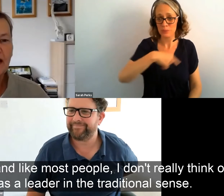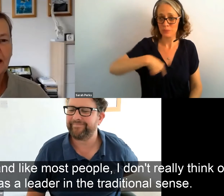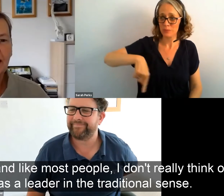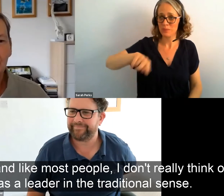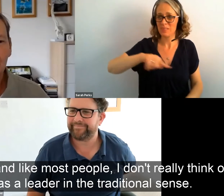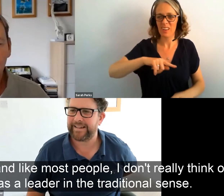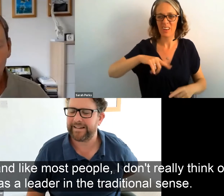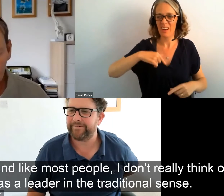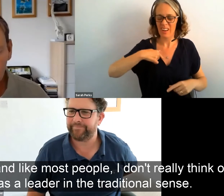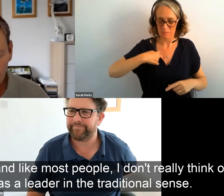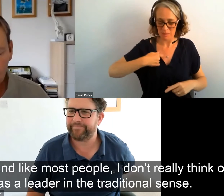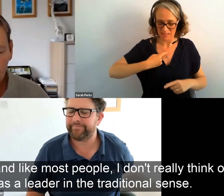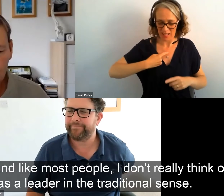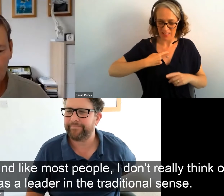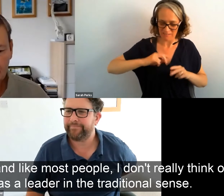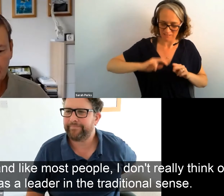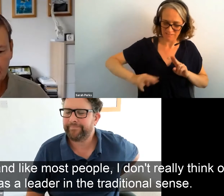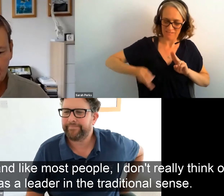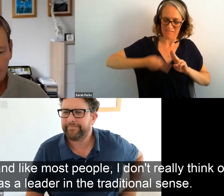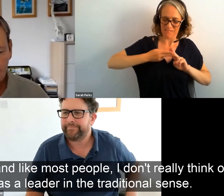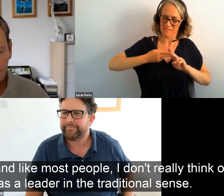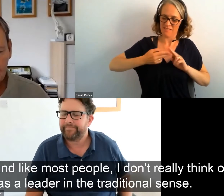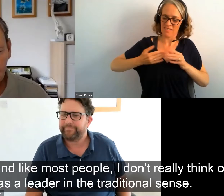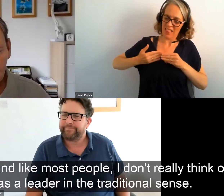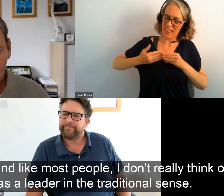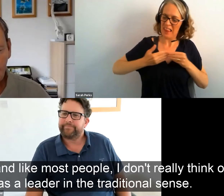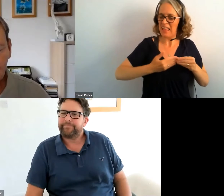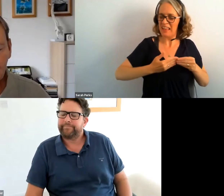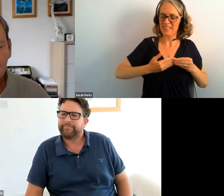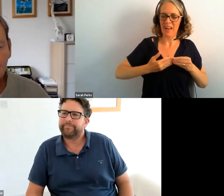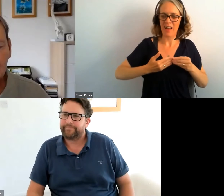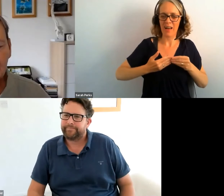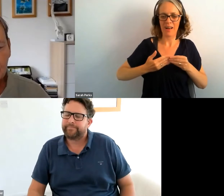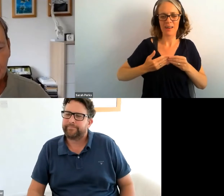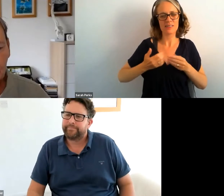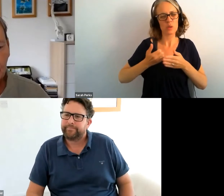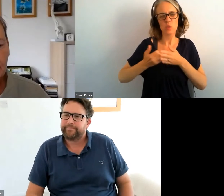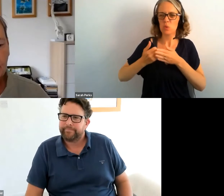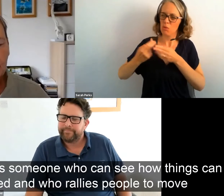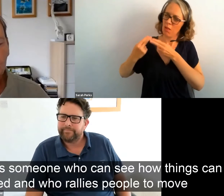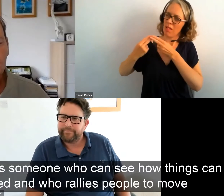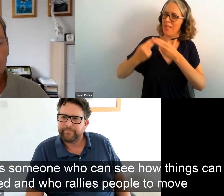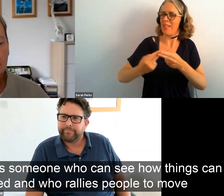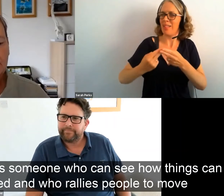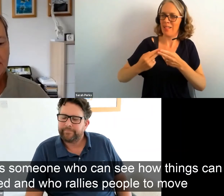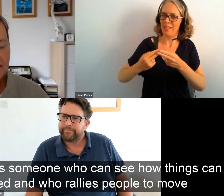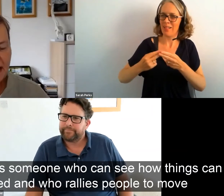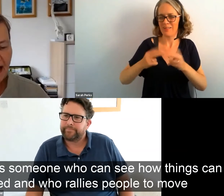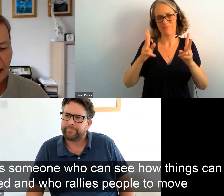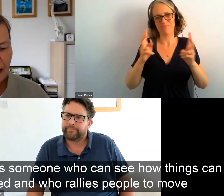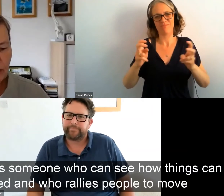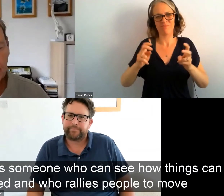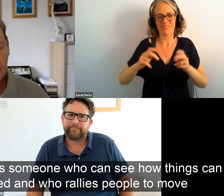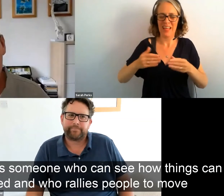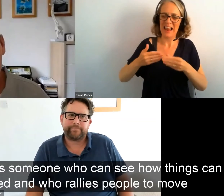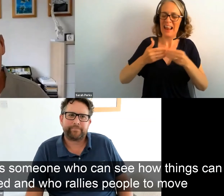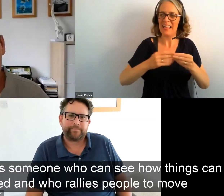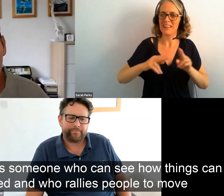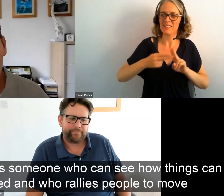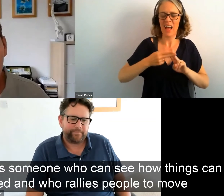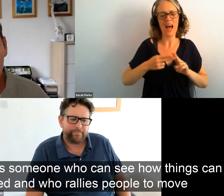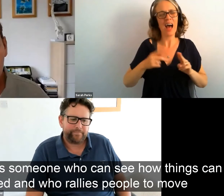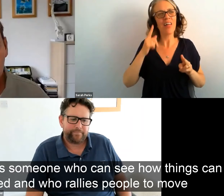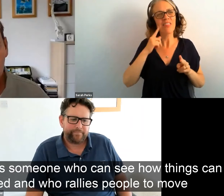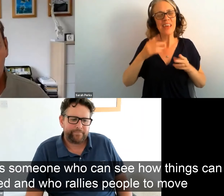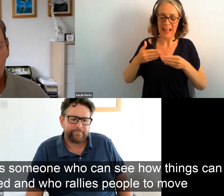as a leader in the traditional sense. I think a leader is someone who can see how things